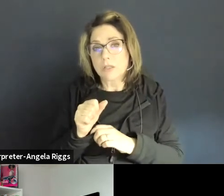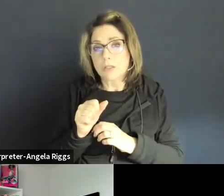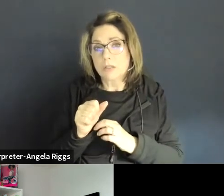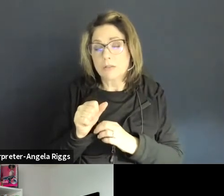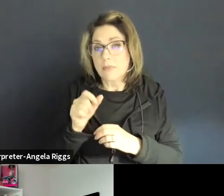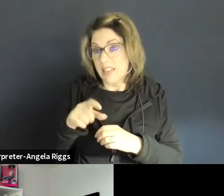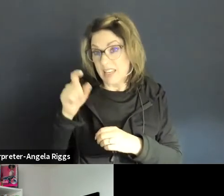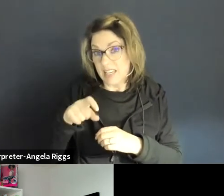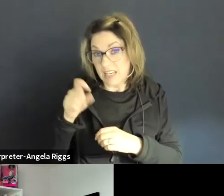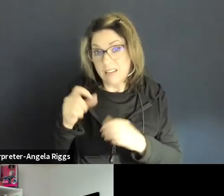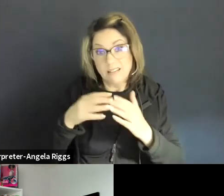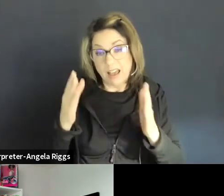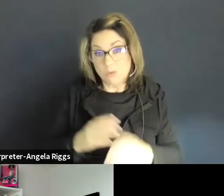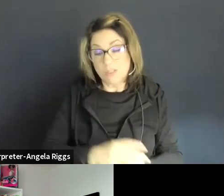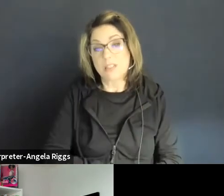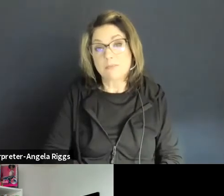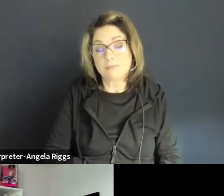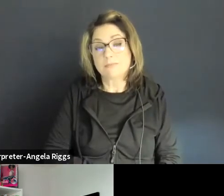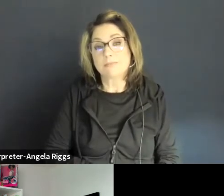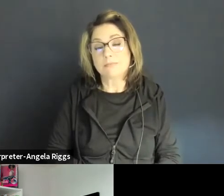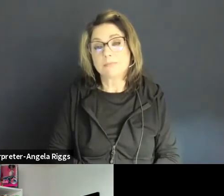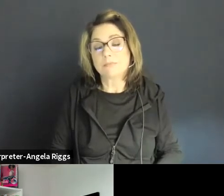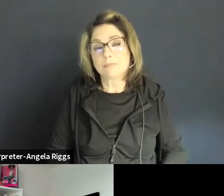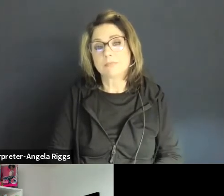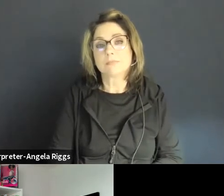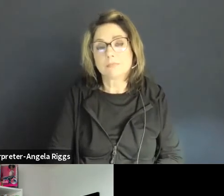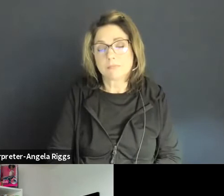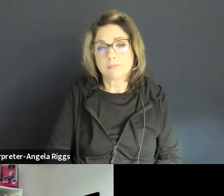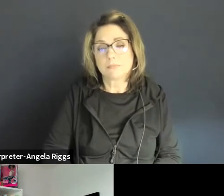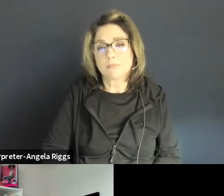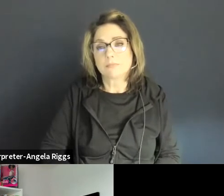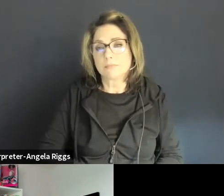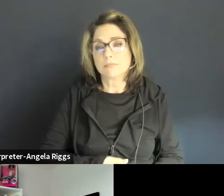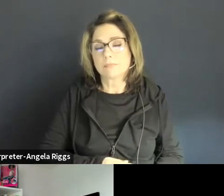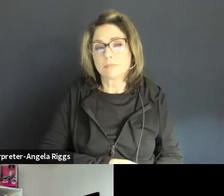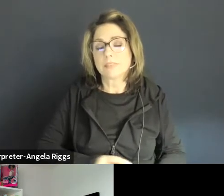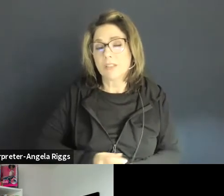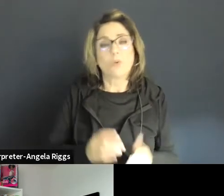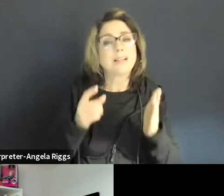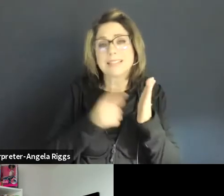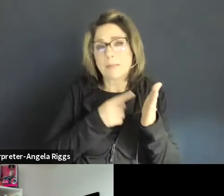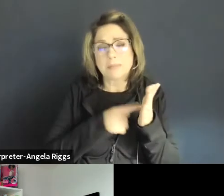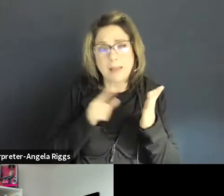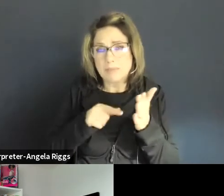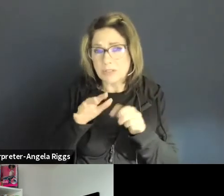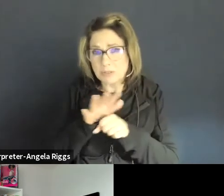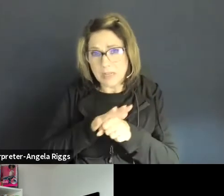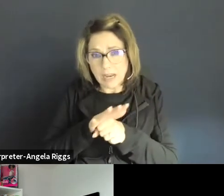of the housing. Sometimes the jurisdictions are actually struggling to